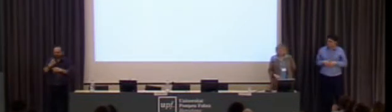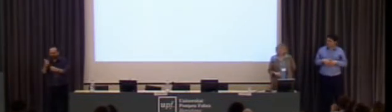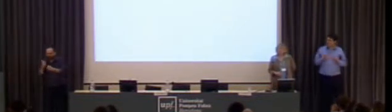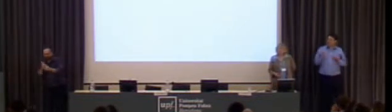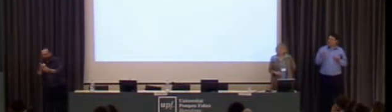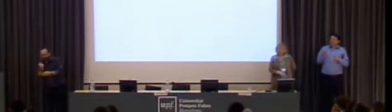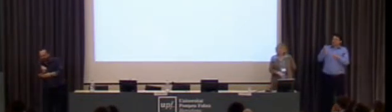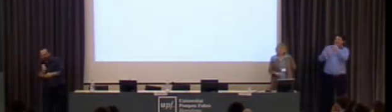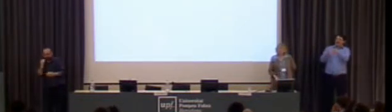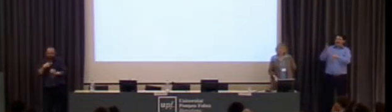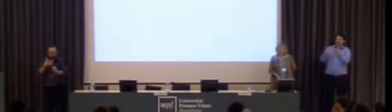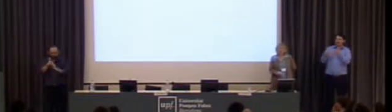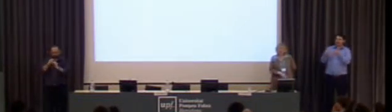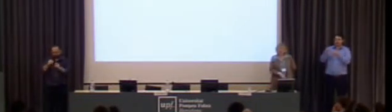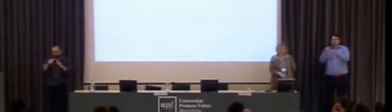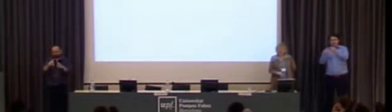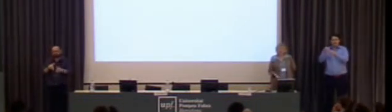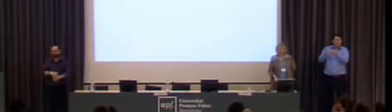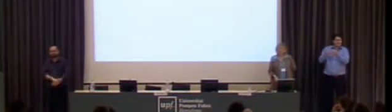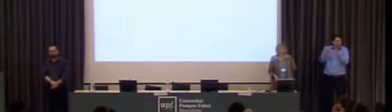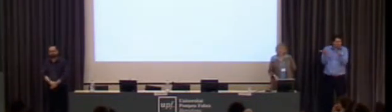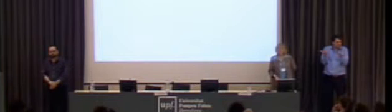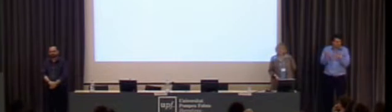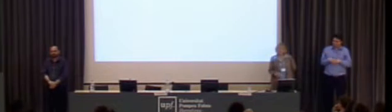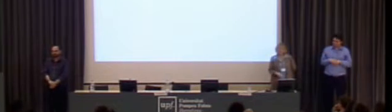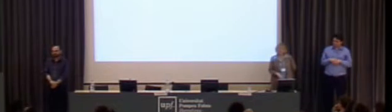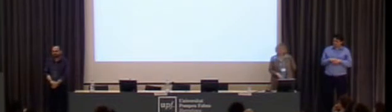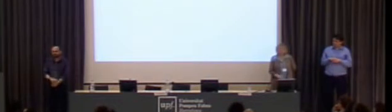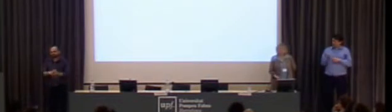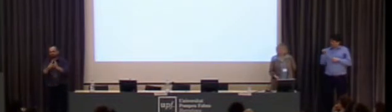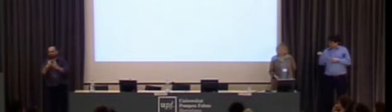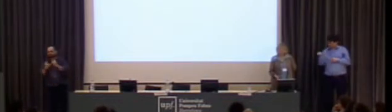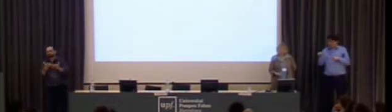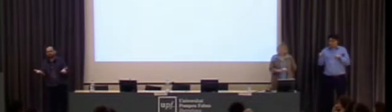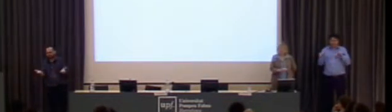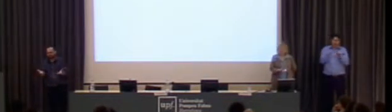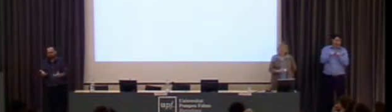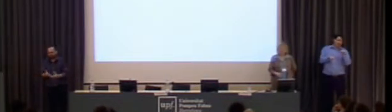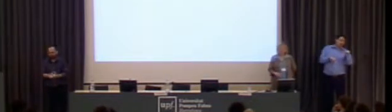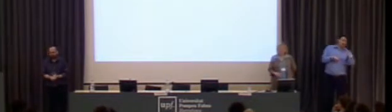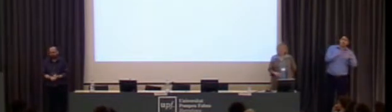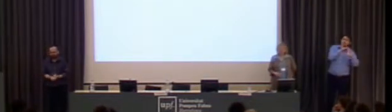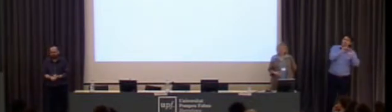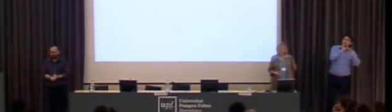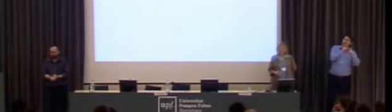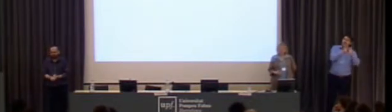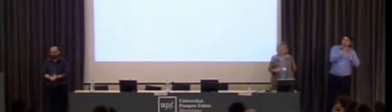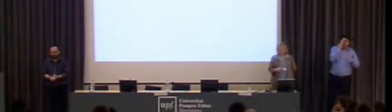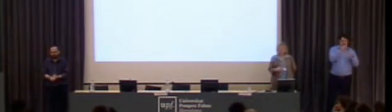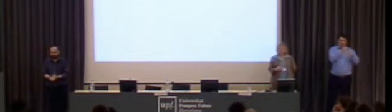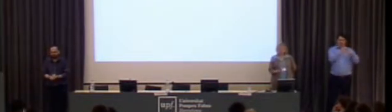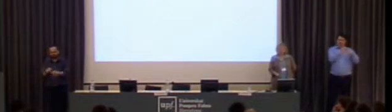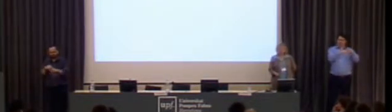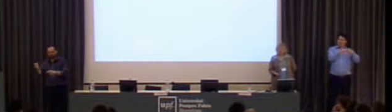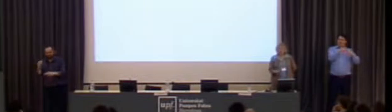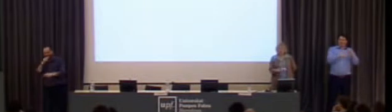language, we want to know whether these impairments are the same or different from those in spoken language. This is like what Diane was saying